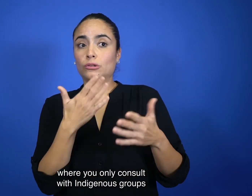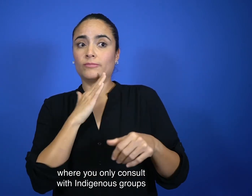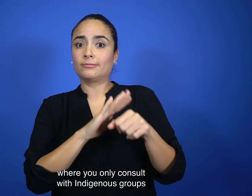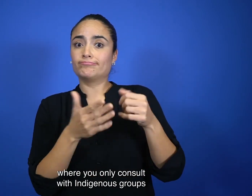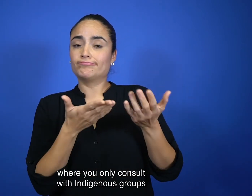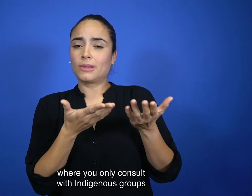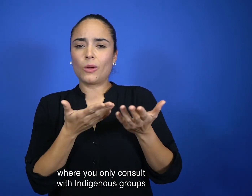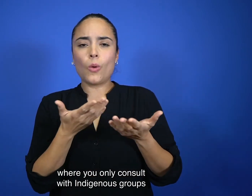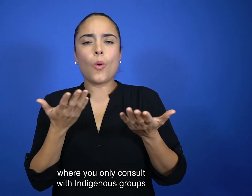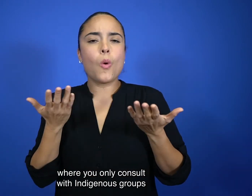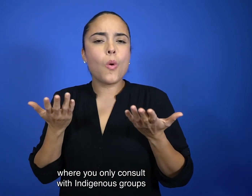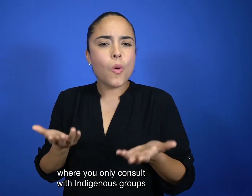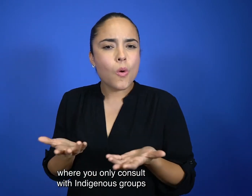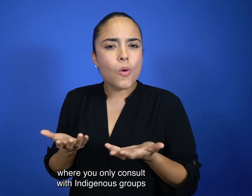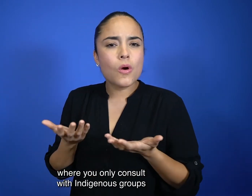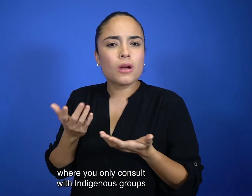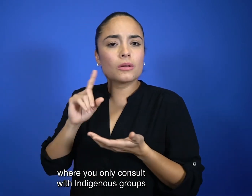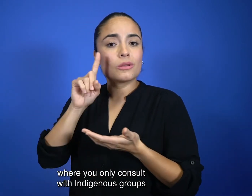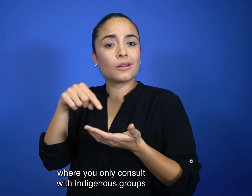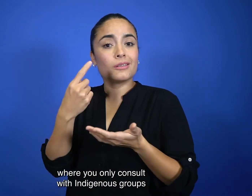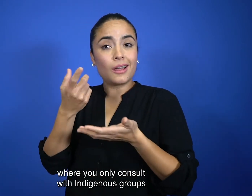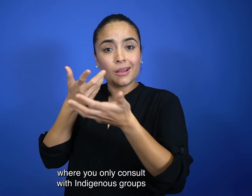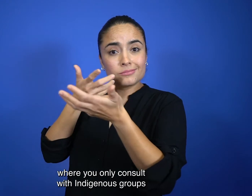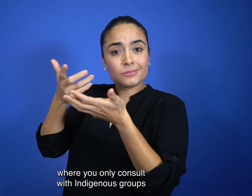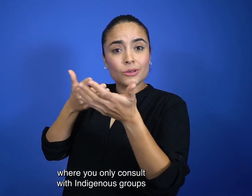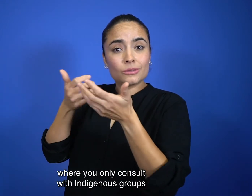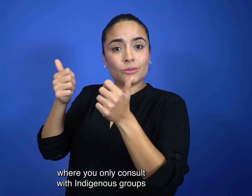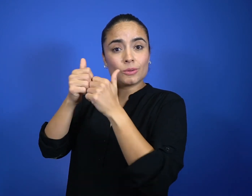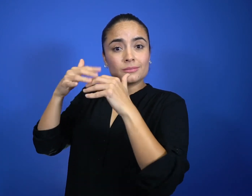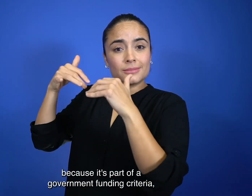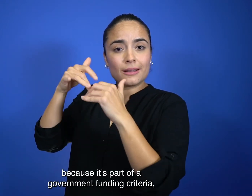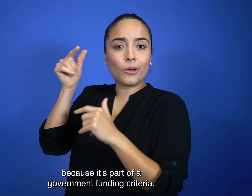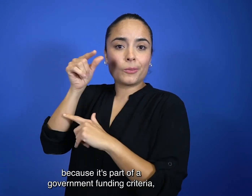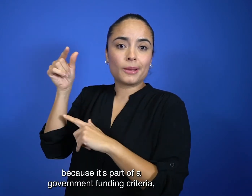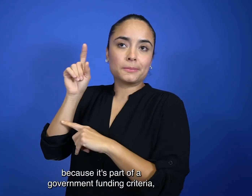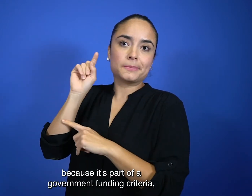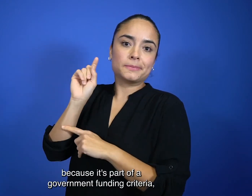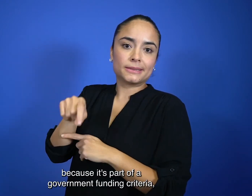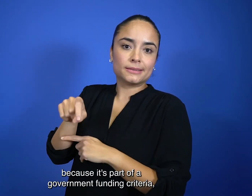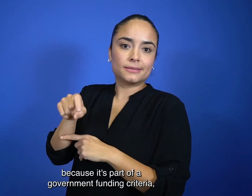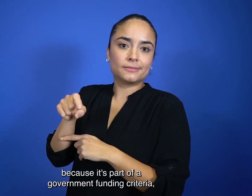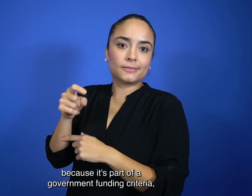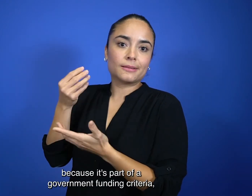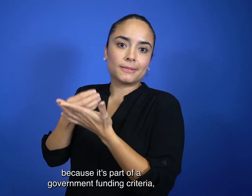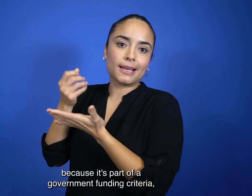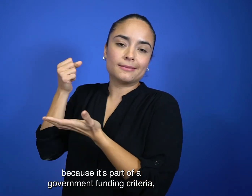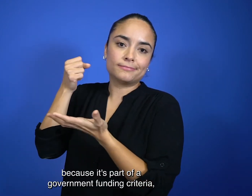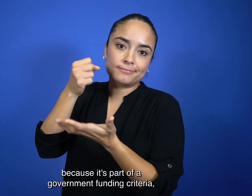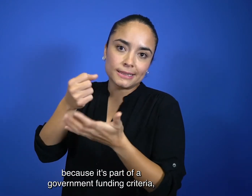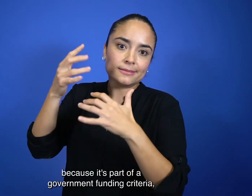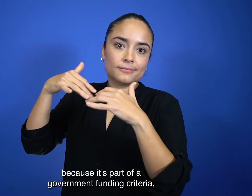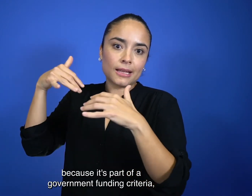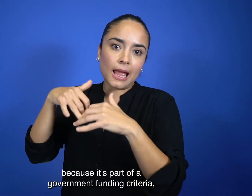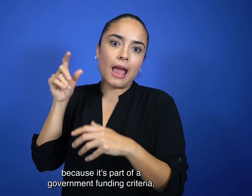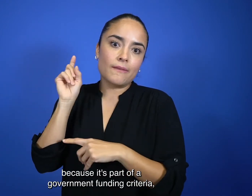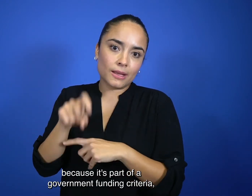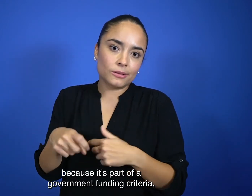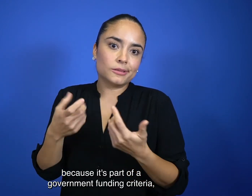only consult with Indigenous groups because it's part of a government funding criteria